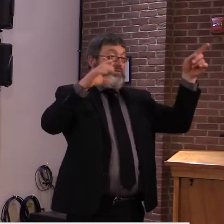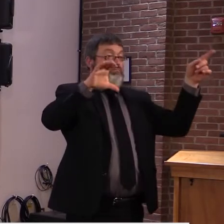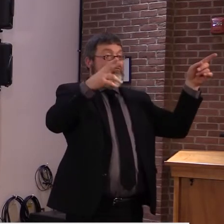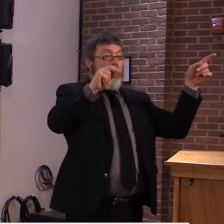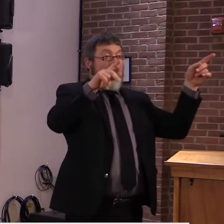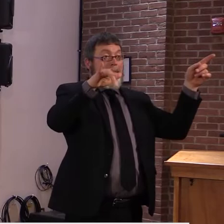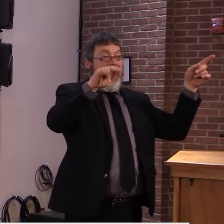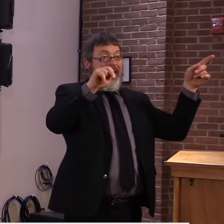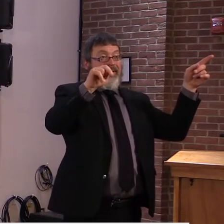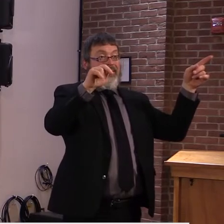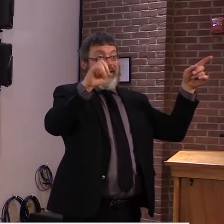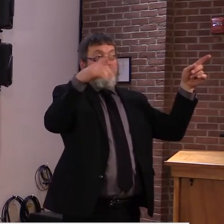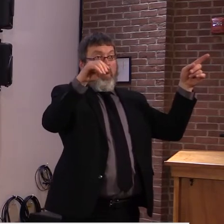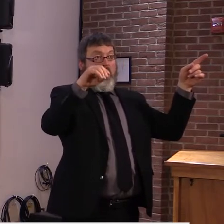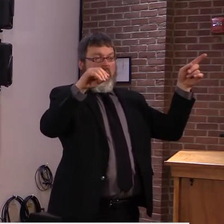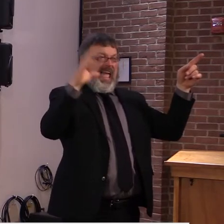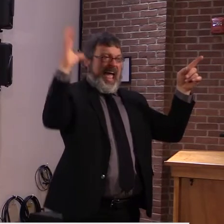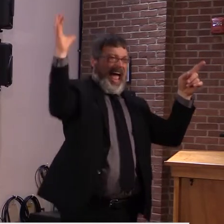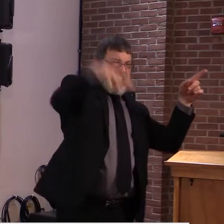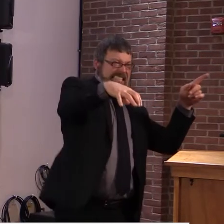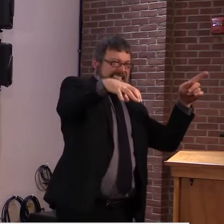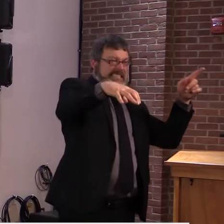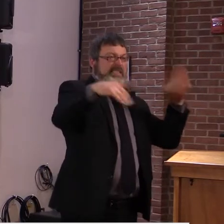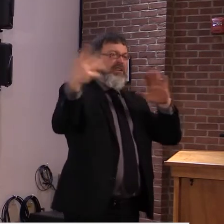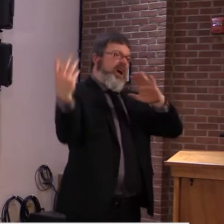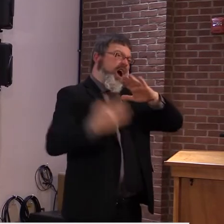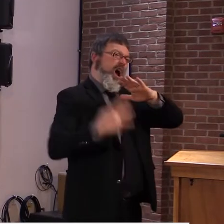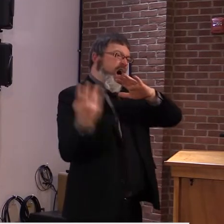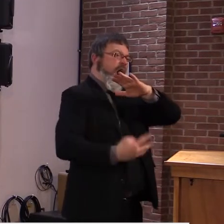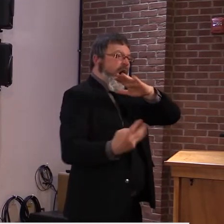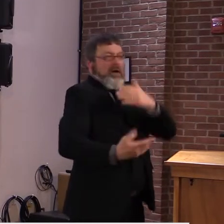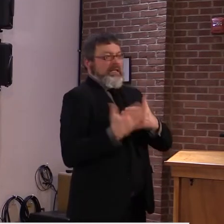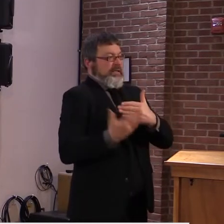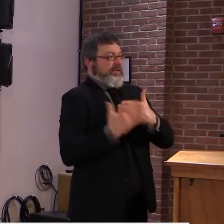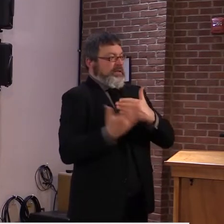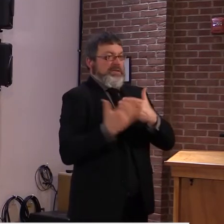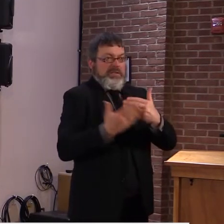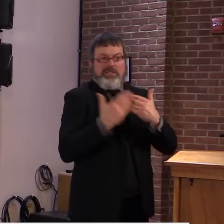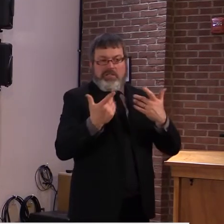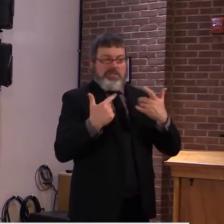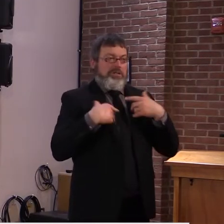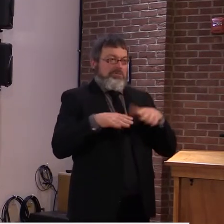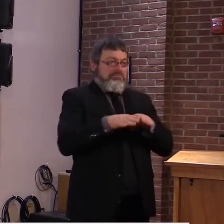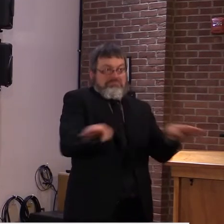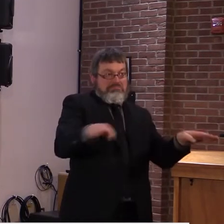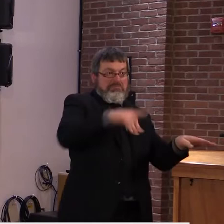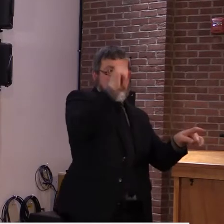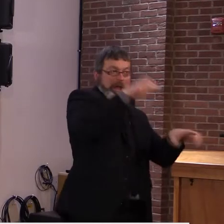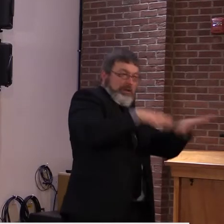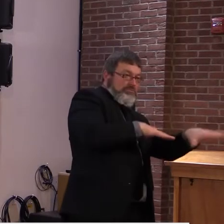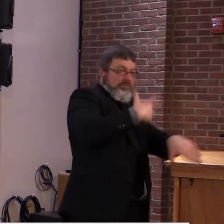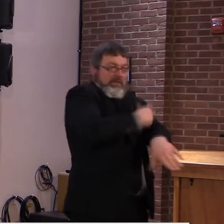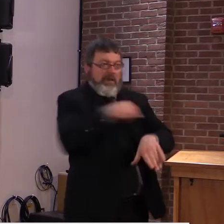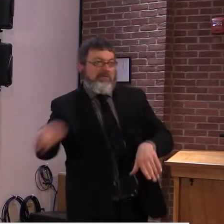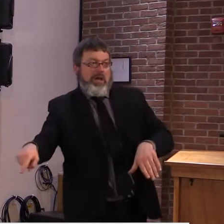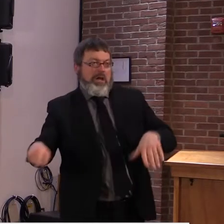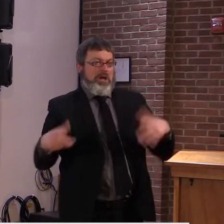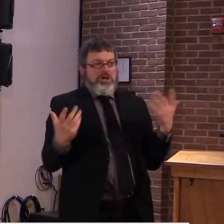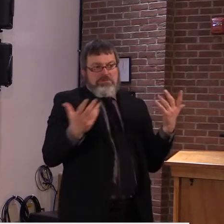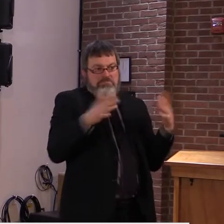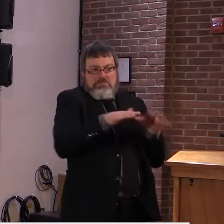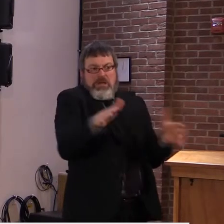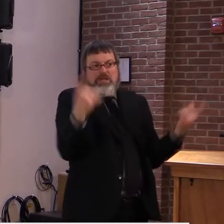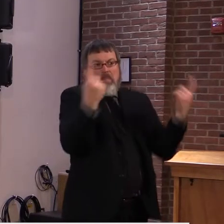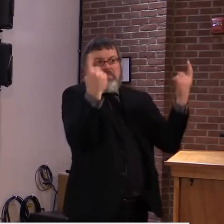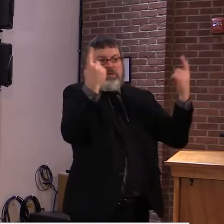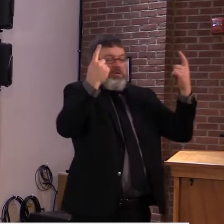people administered vaccine very quickly. Have to build in all of the appropriate, you know, precautions